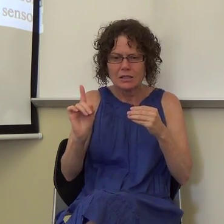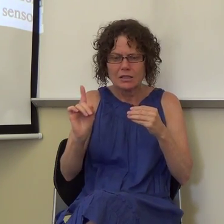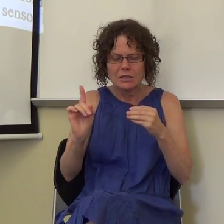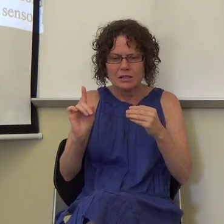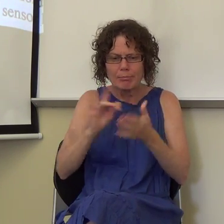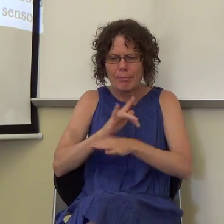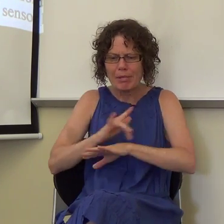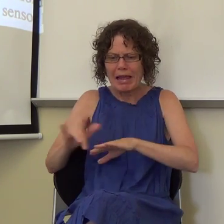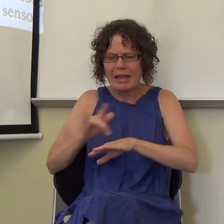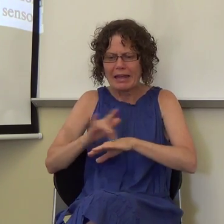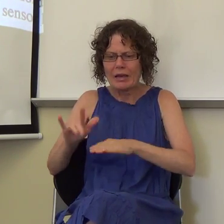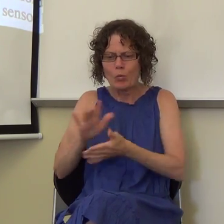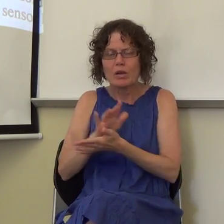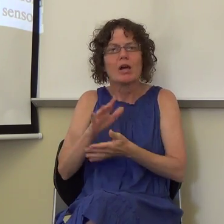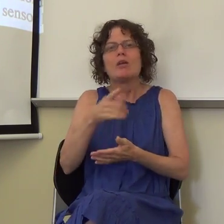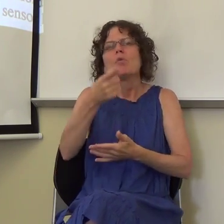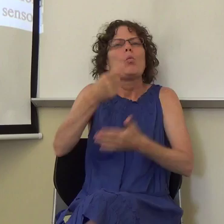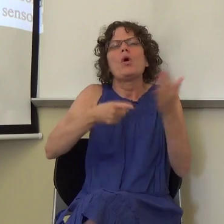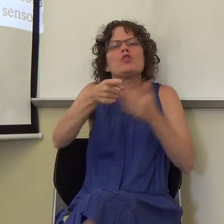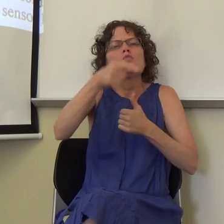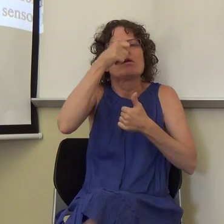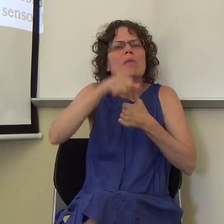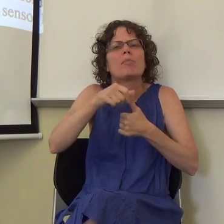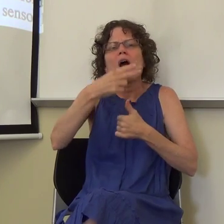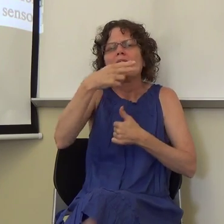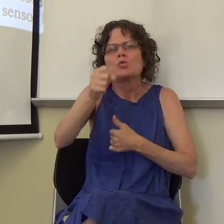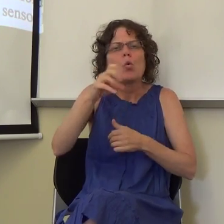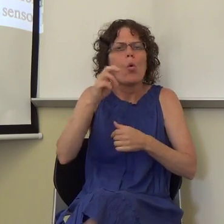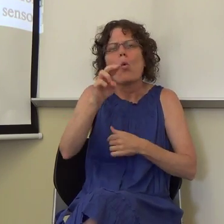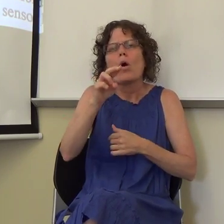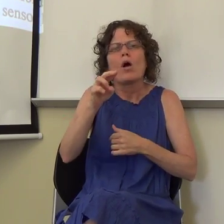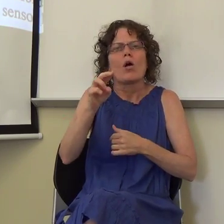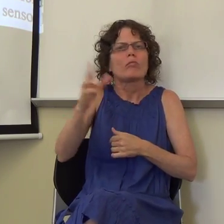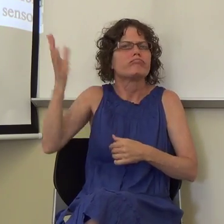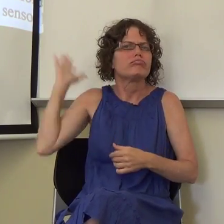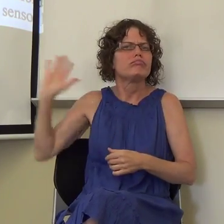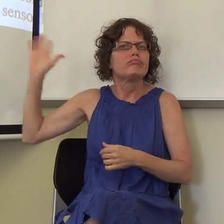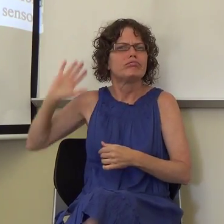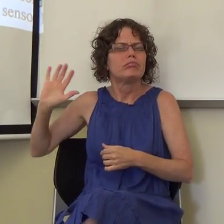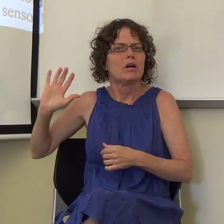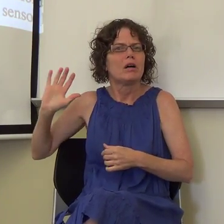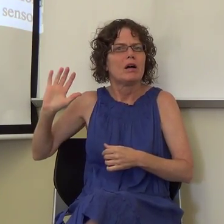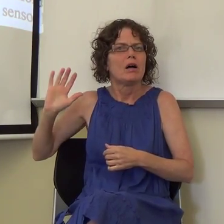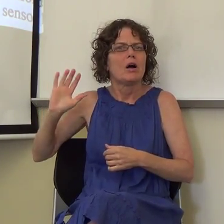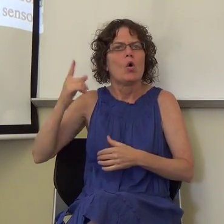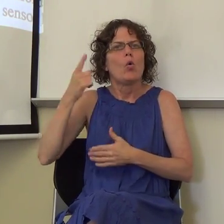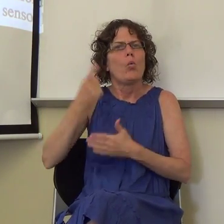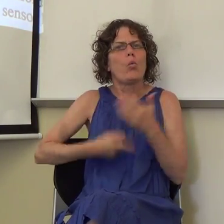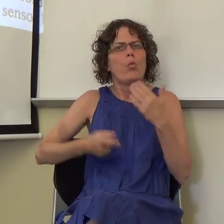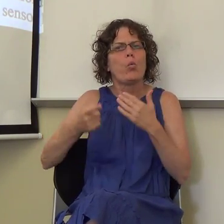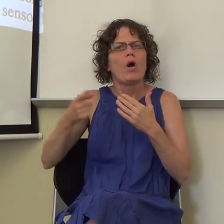remember in high school or wherever you have been about what they told you to